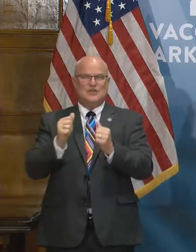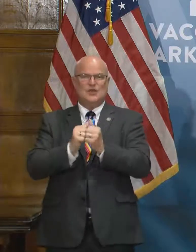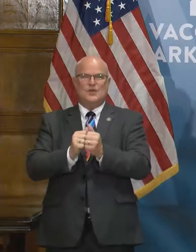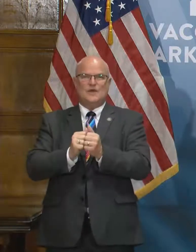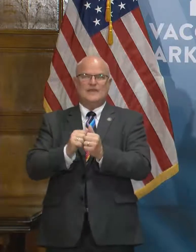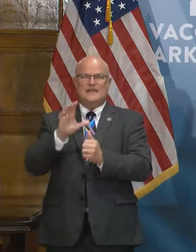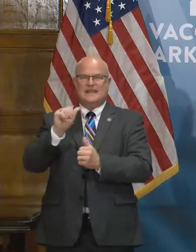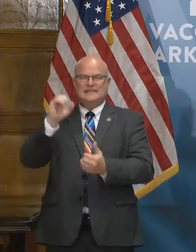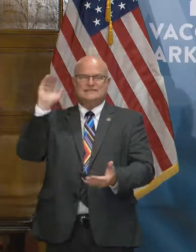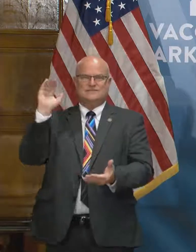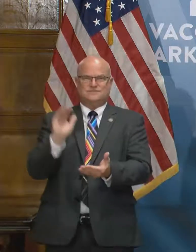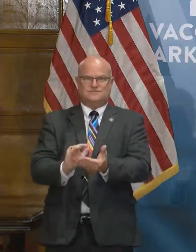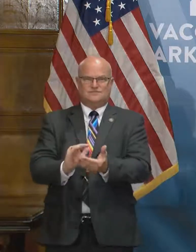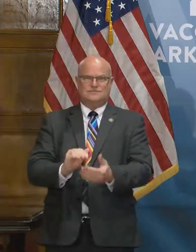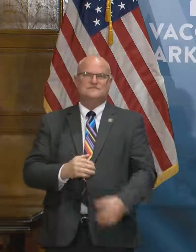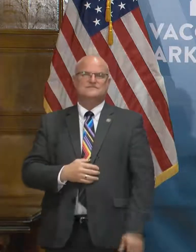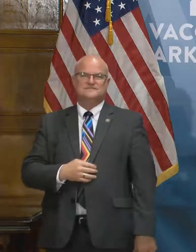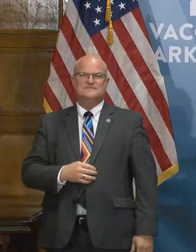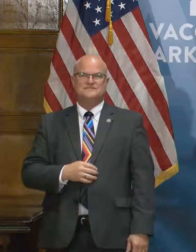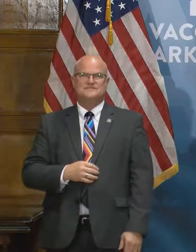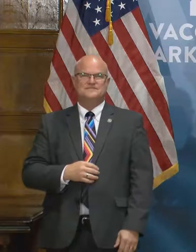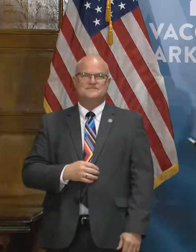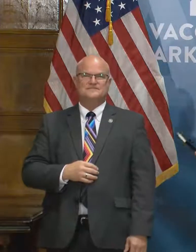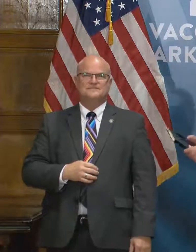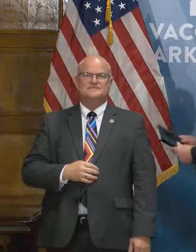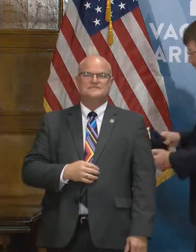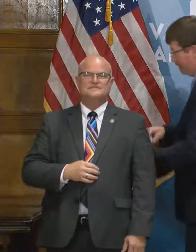minimal number of cases.